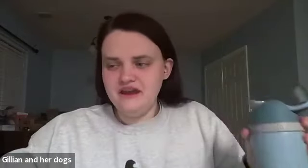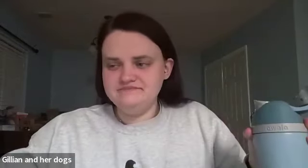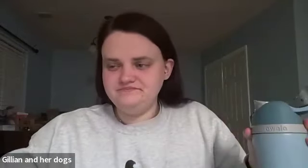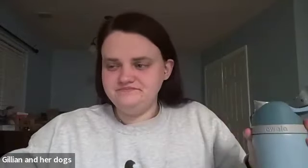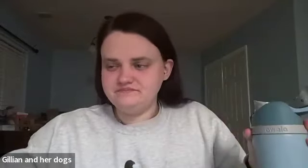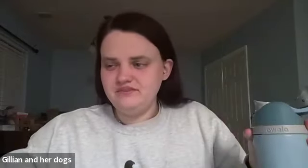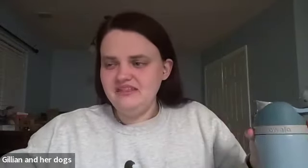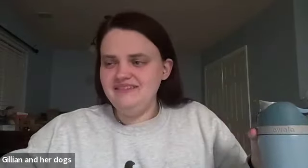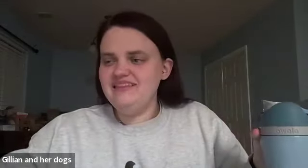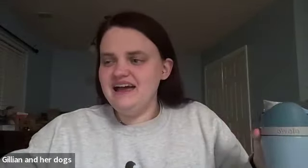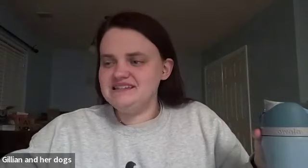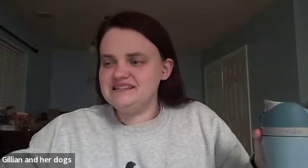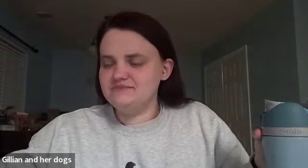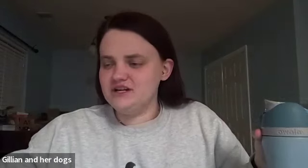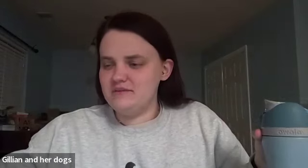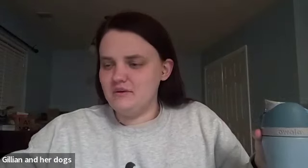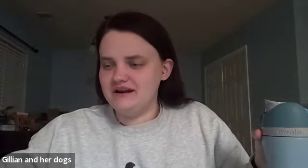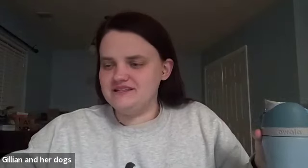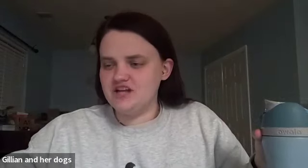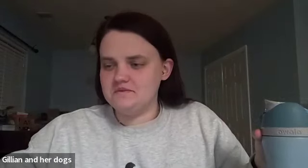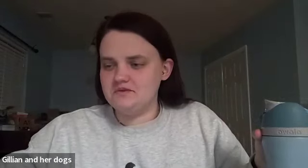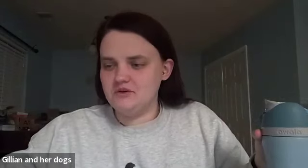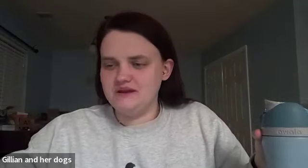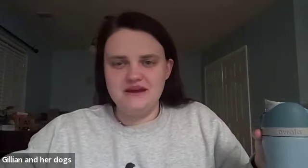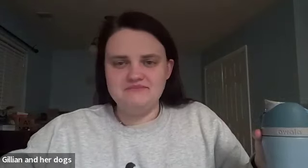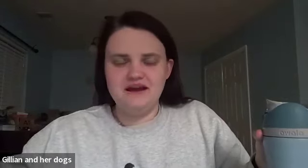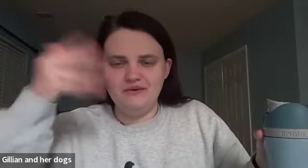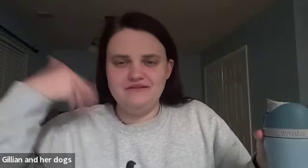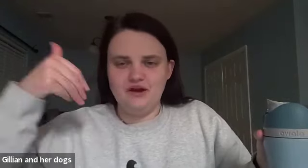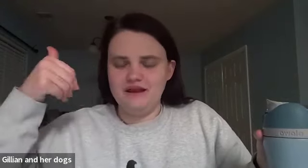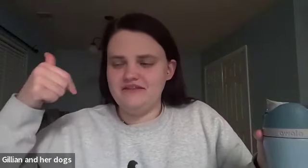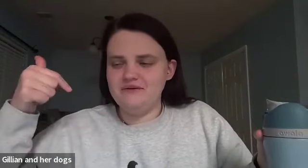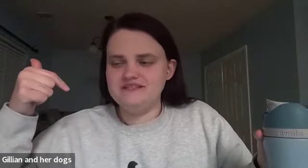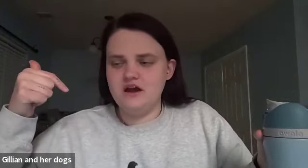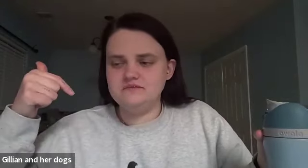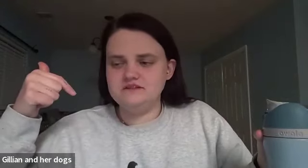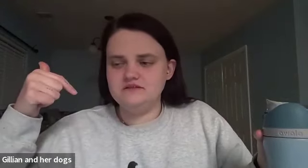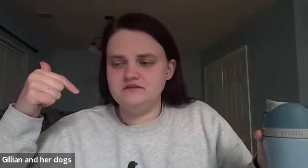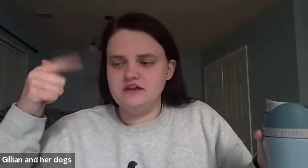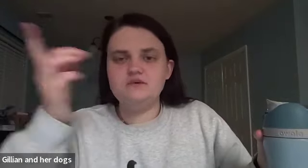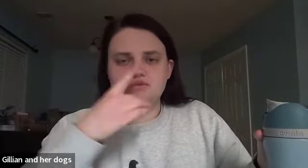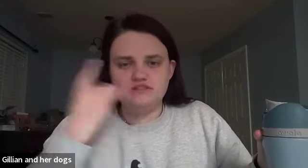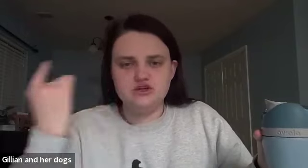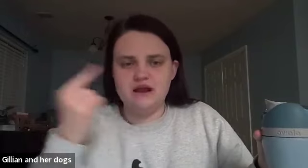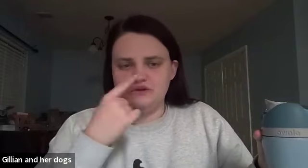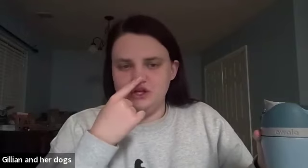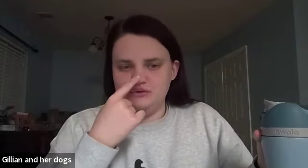okay. I'm trying to remember where I stopped before I went going. I think we started back with